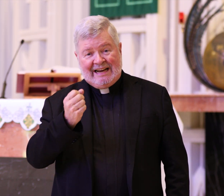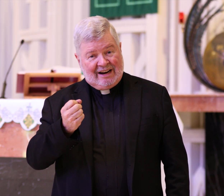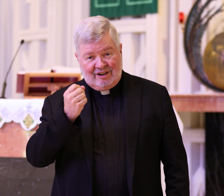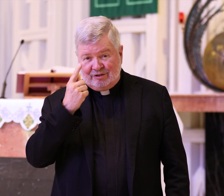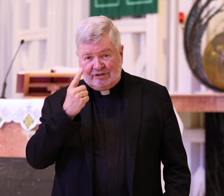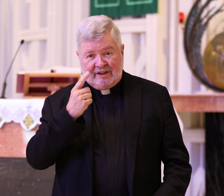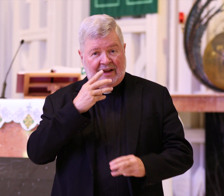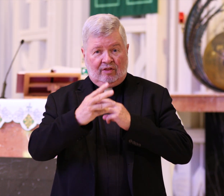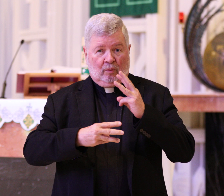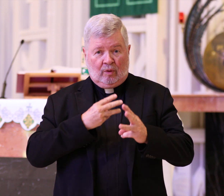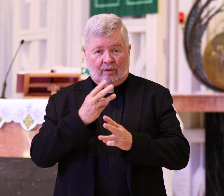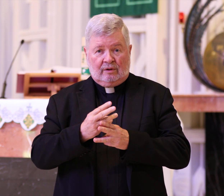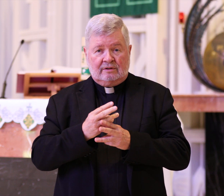not understand the world.